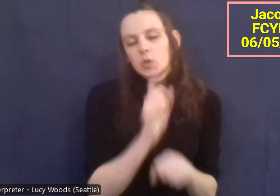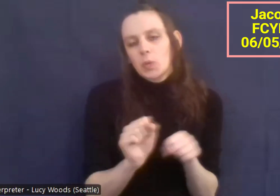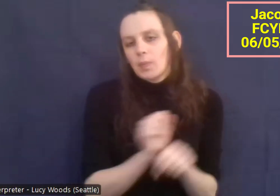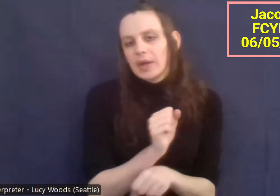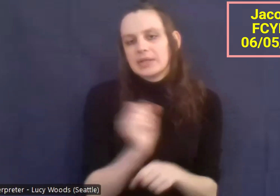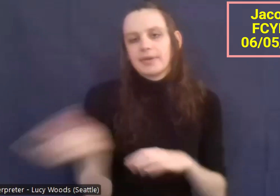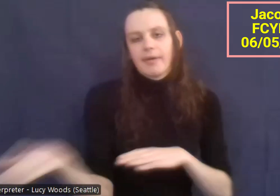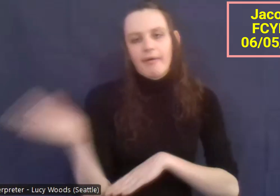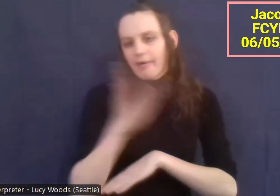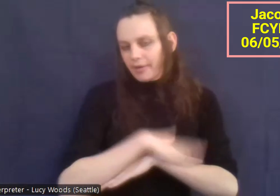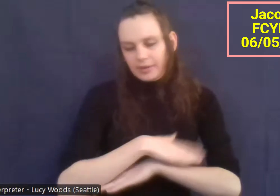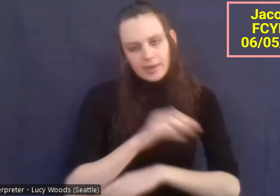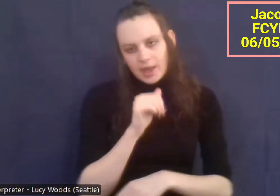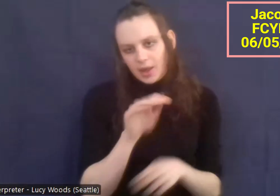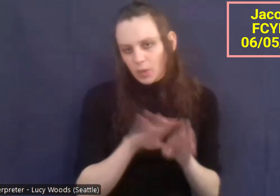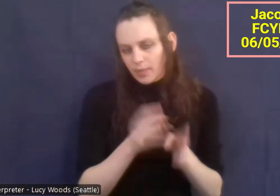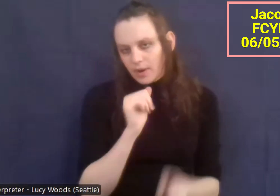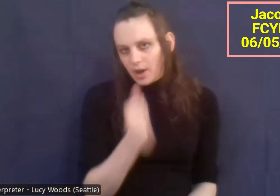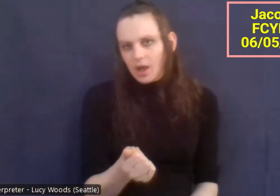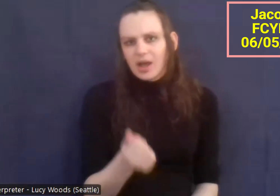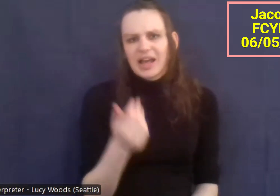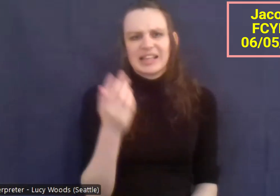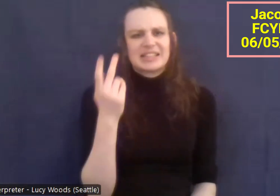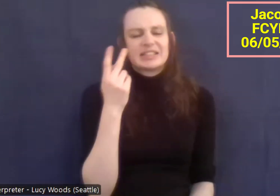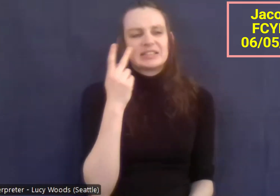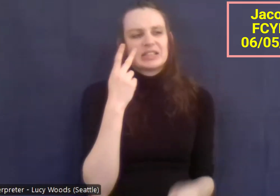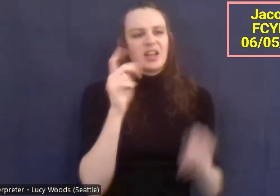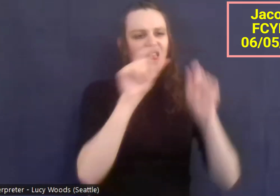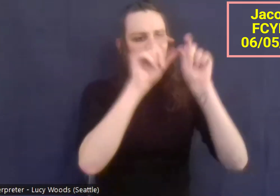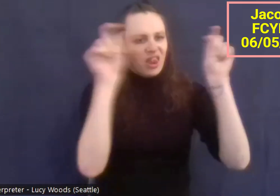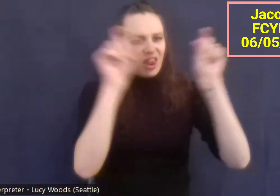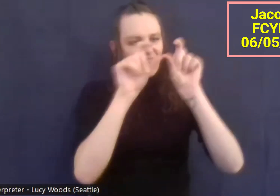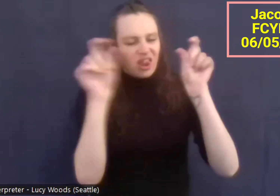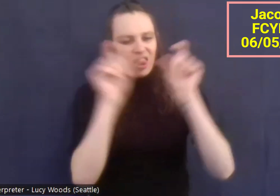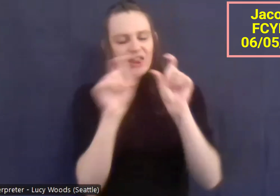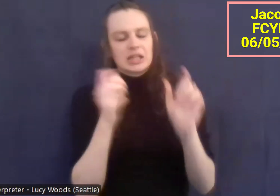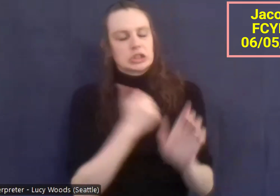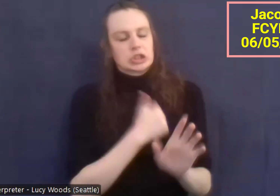thing keeps popping up with prompts. Um, so